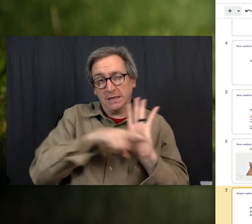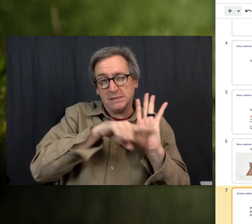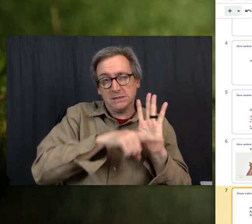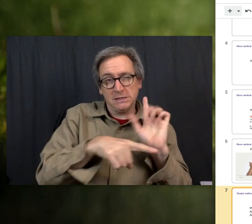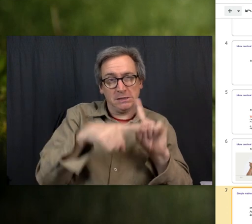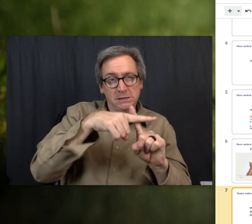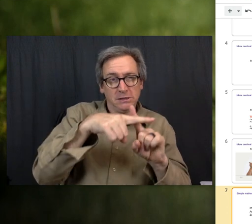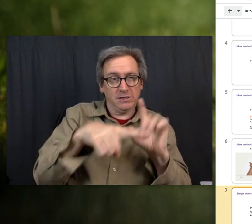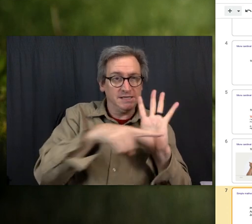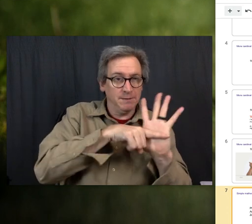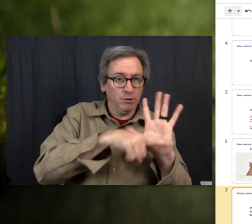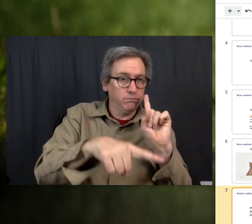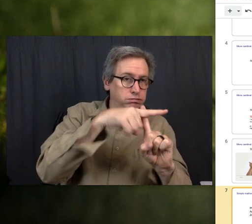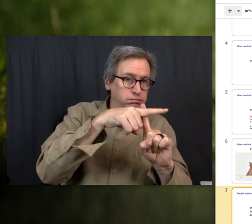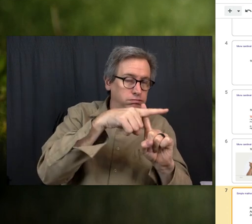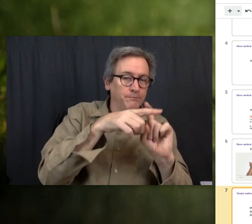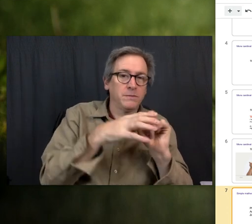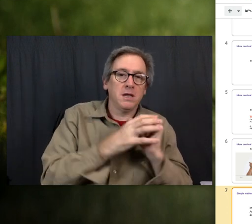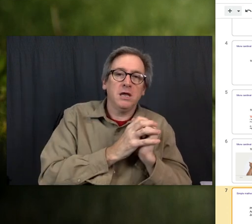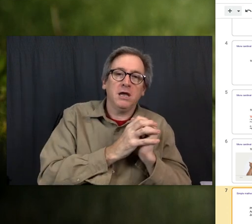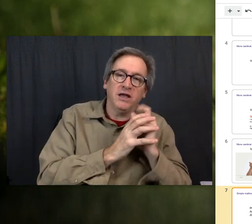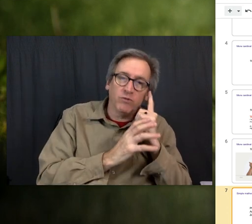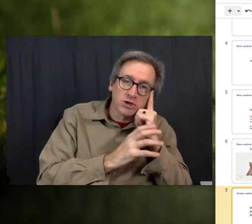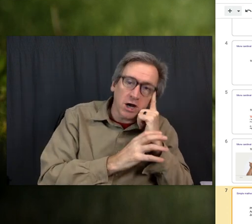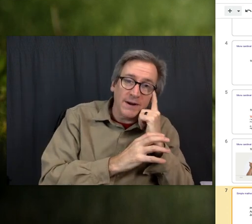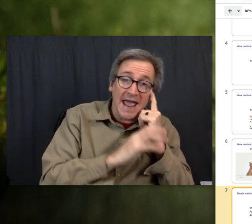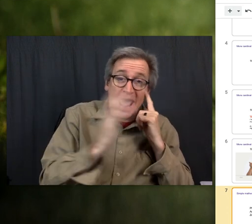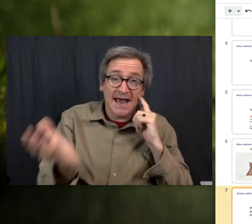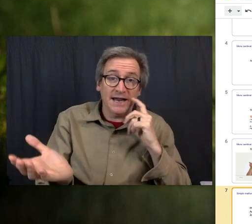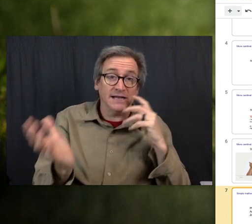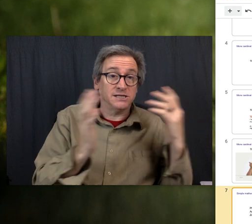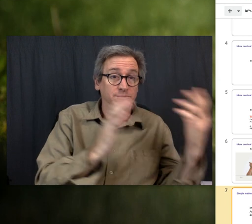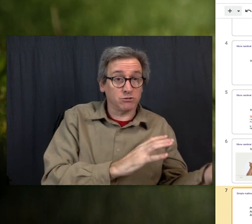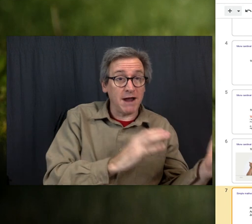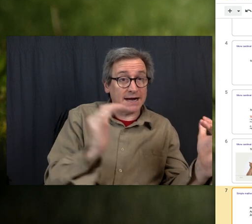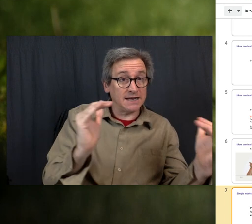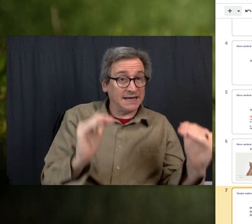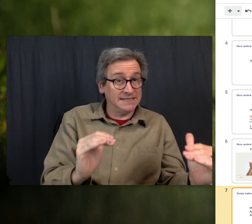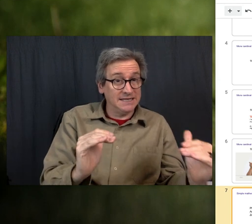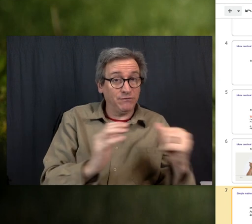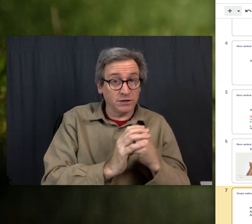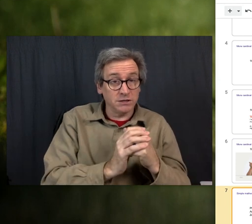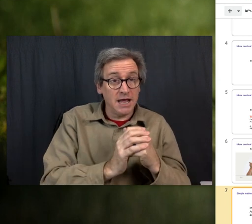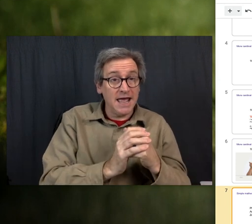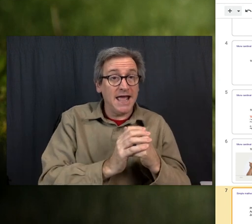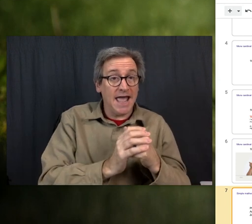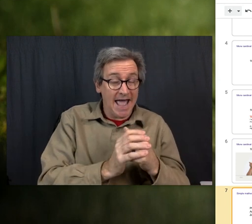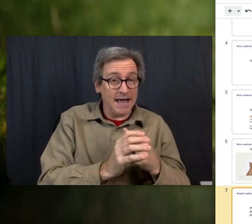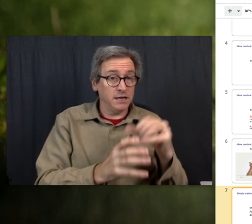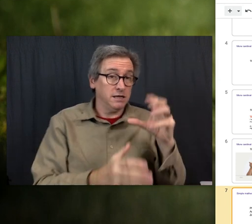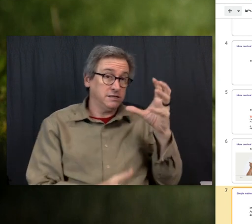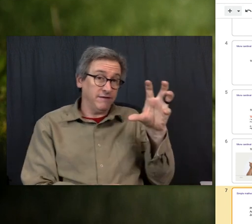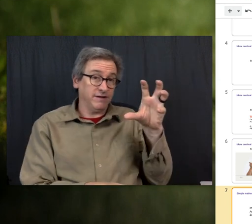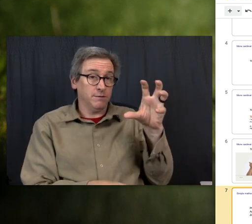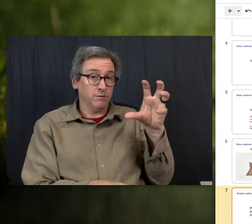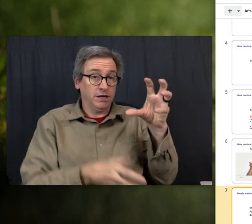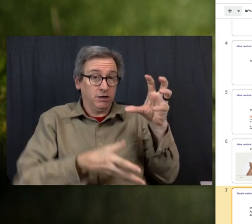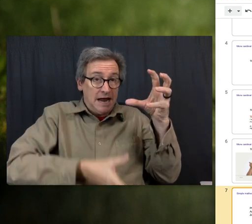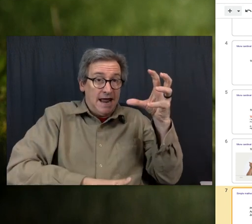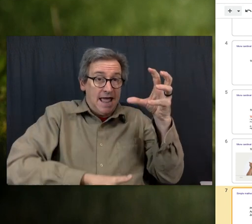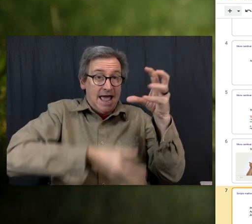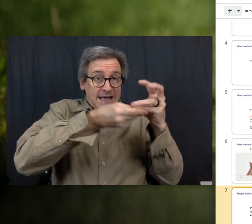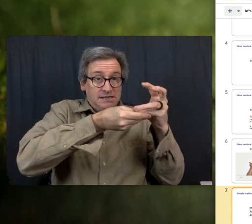So it's the symbol. If we're talking about add and subtract, that's different. Add, say I've got the